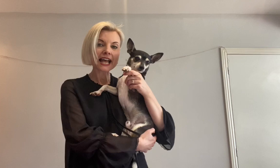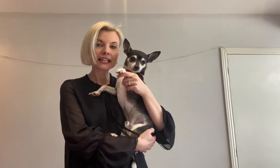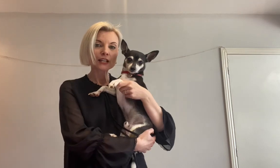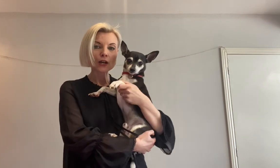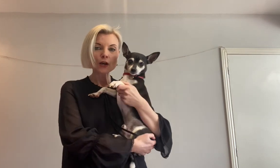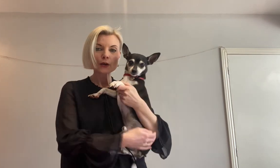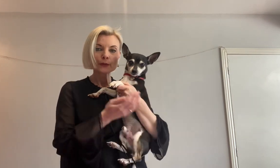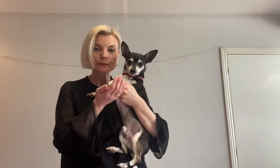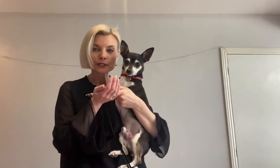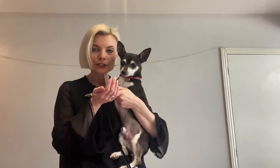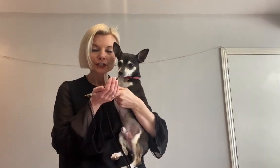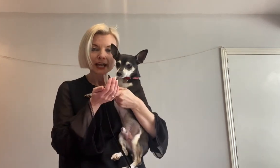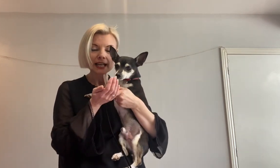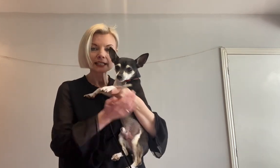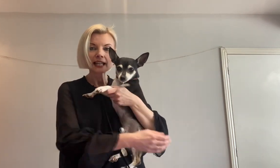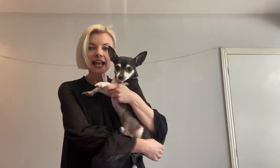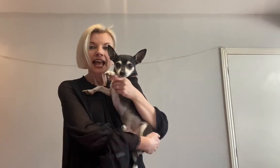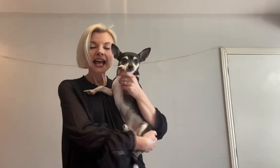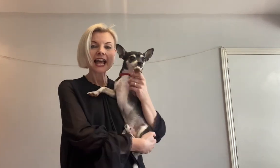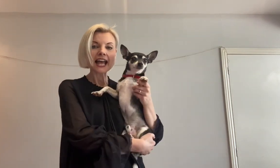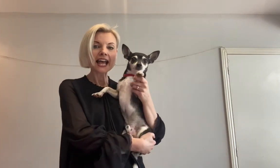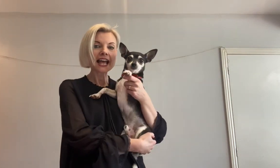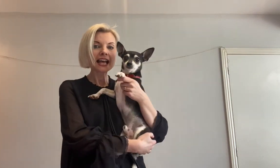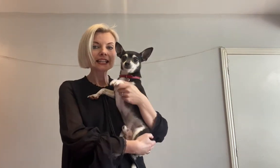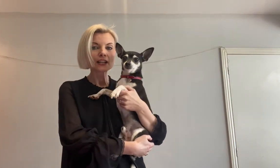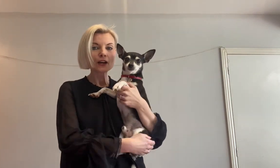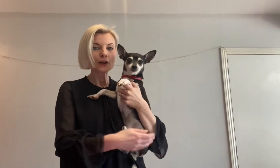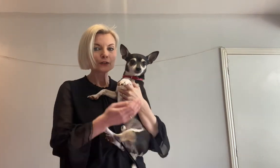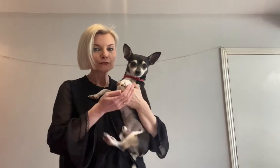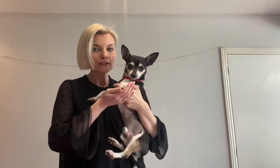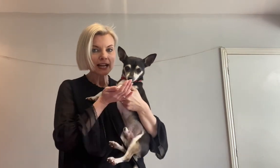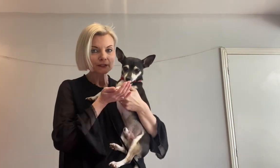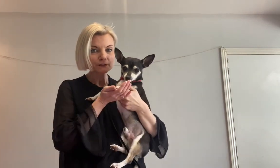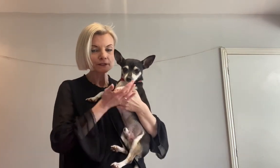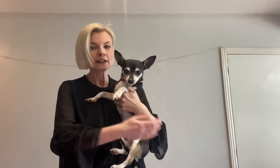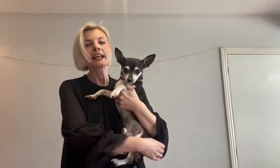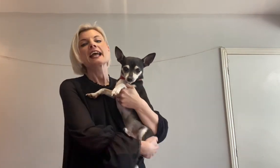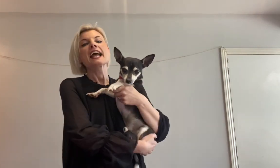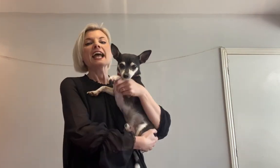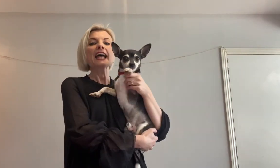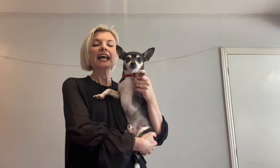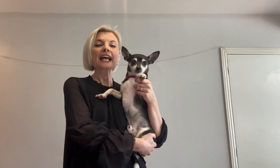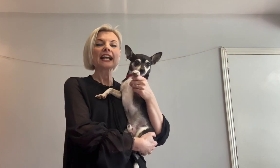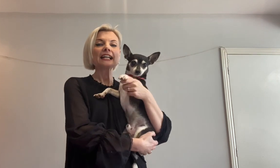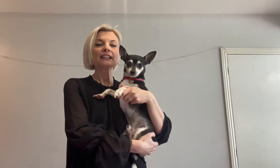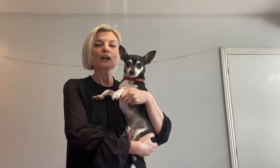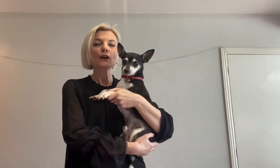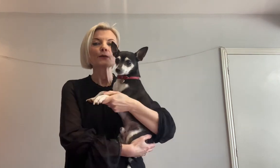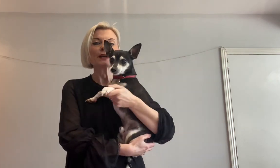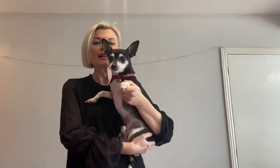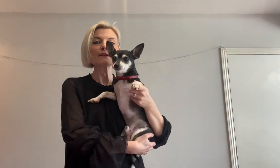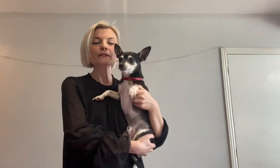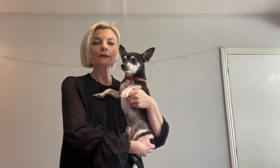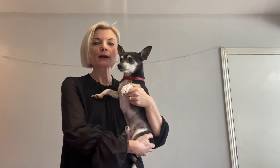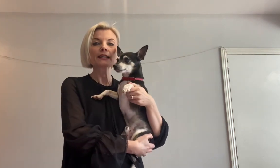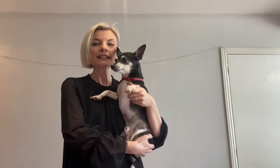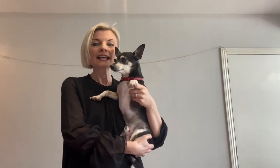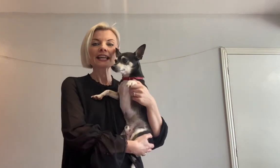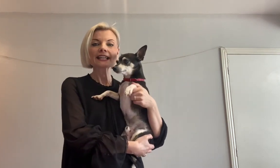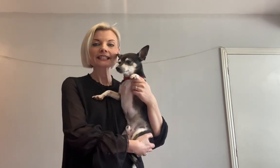Hello, Michelle. Hello, Ralph. Hello, everyone. It's